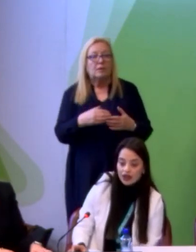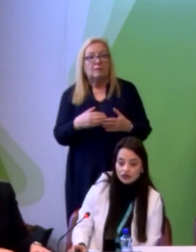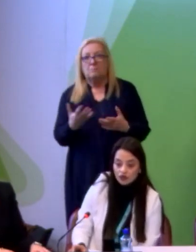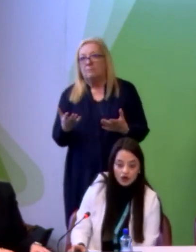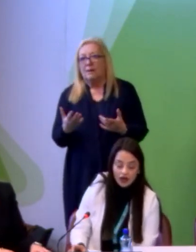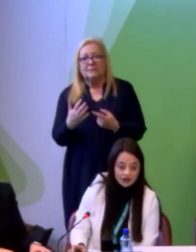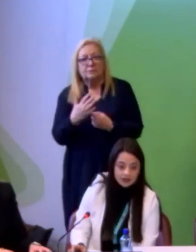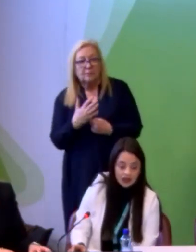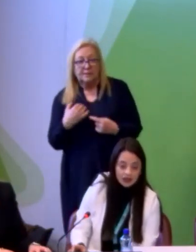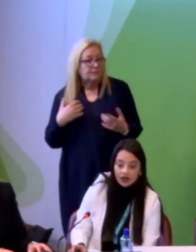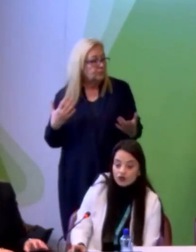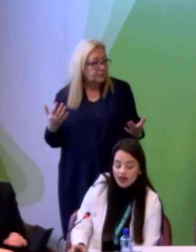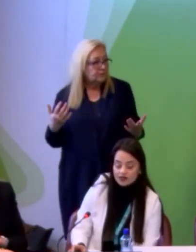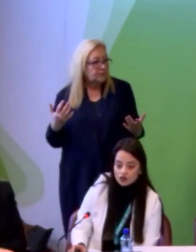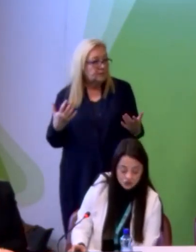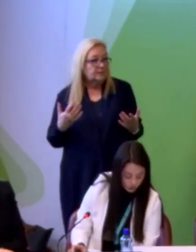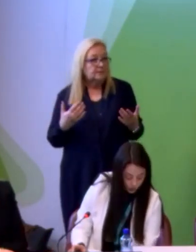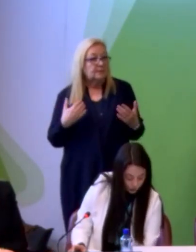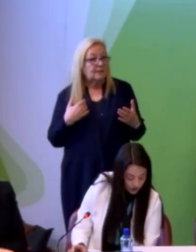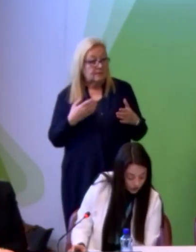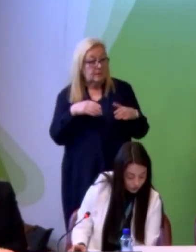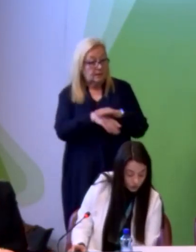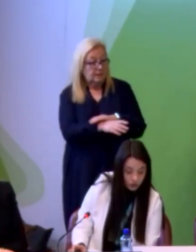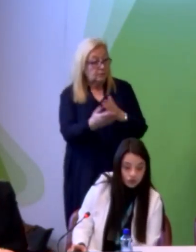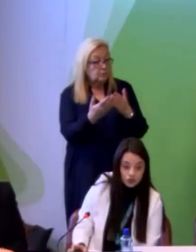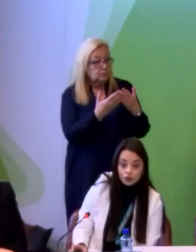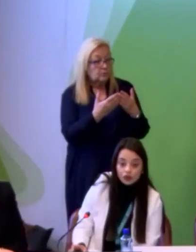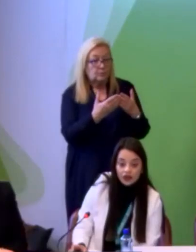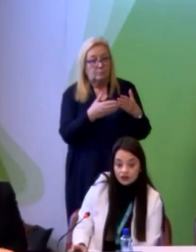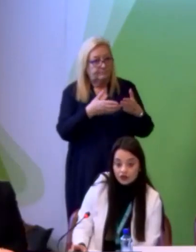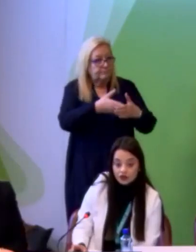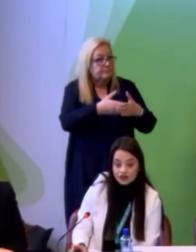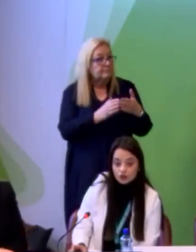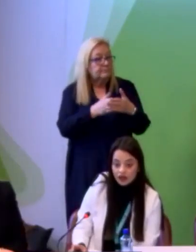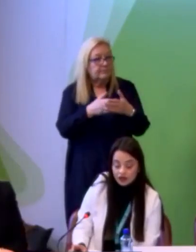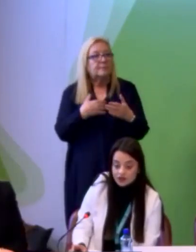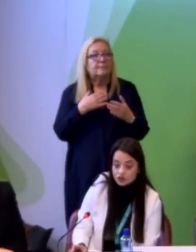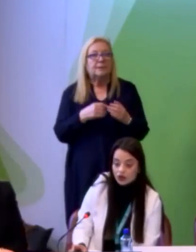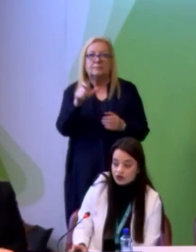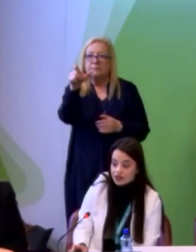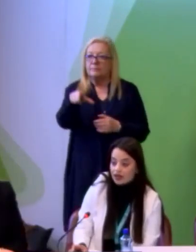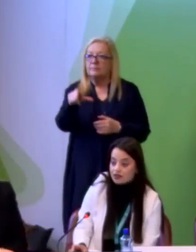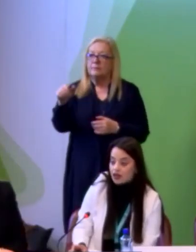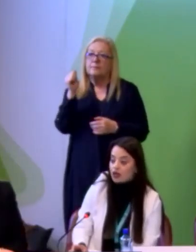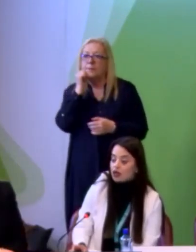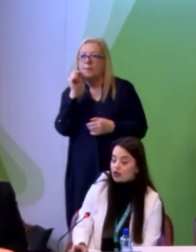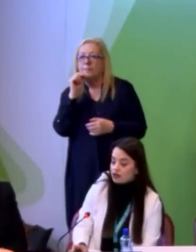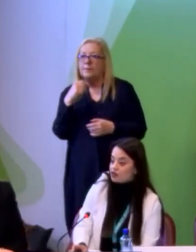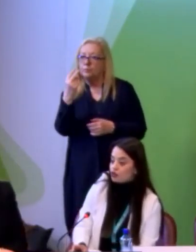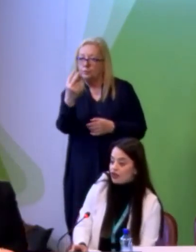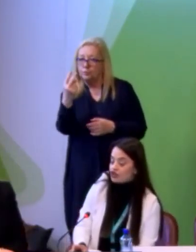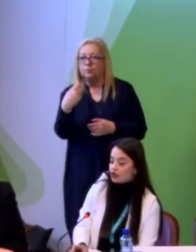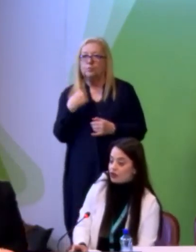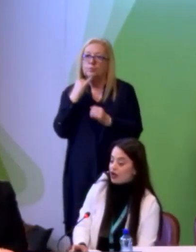discrimination and the lack of access to schools, we interviewed two caregivers, two parents, to understand